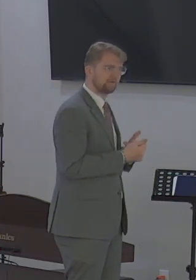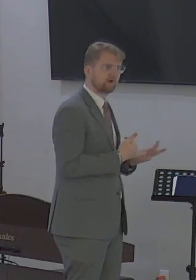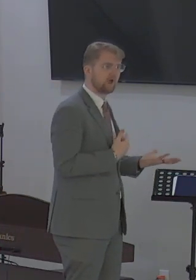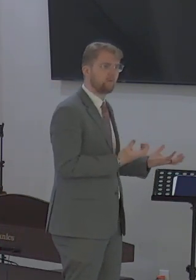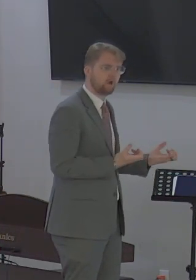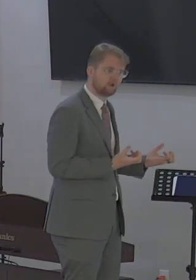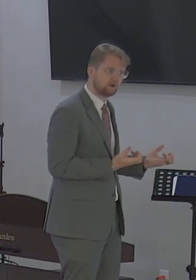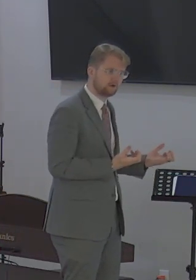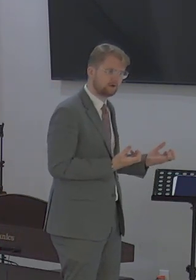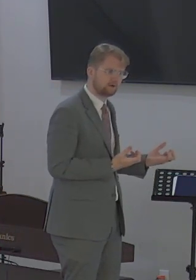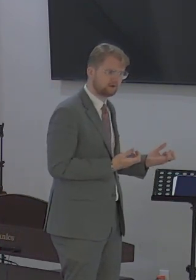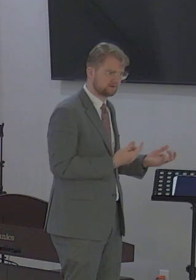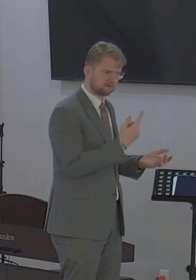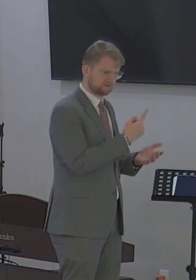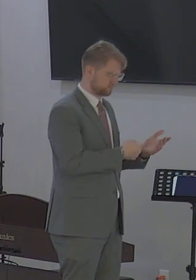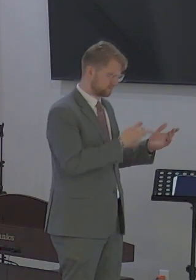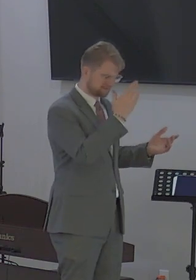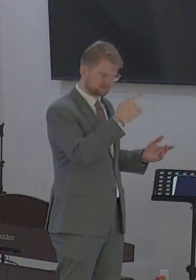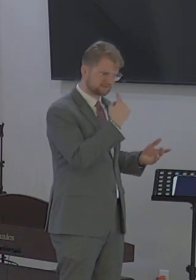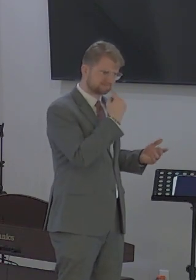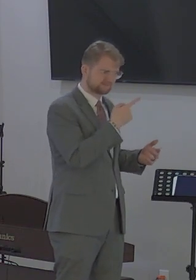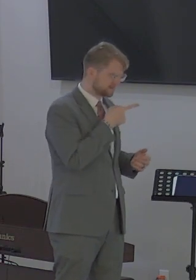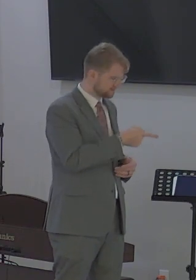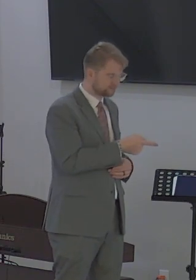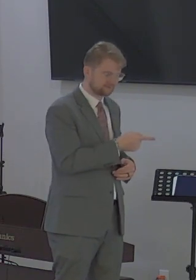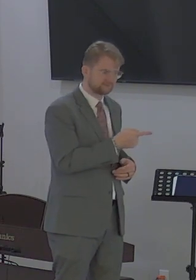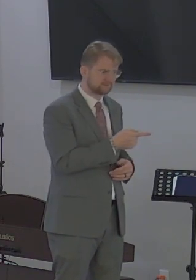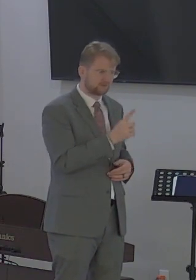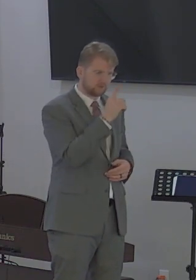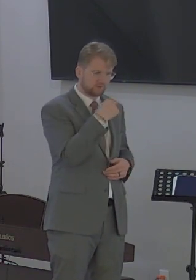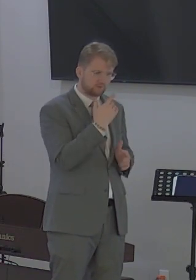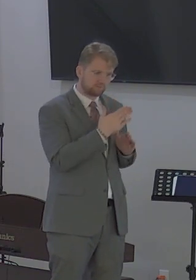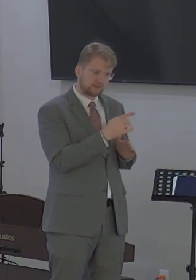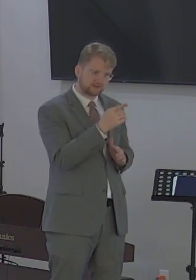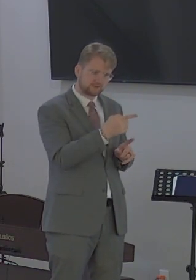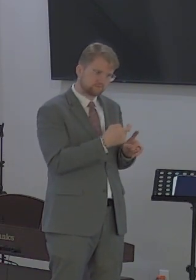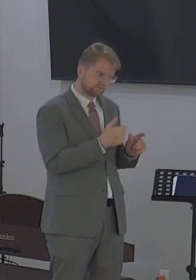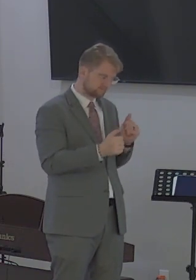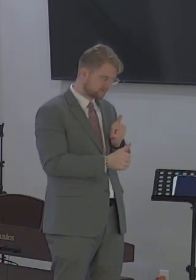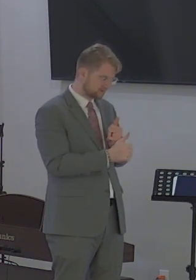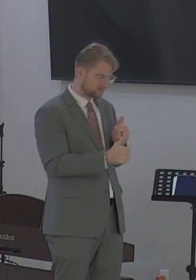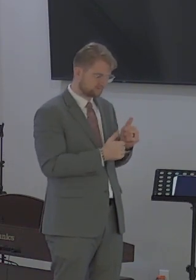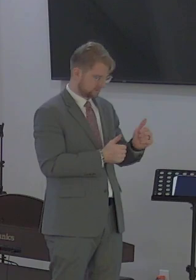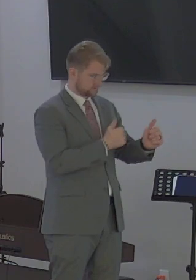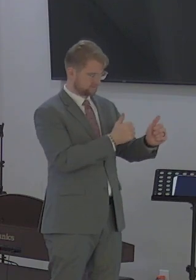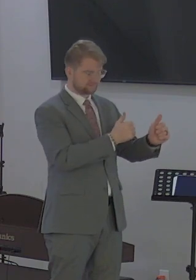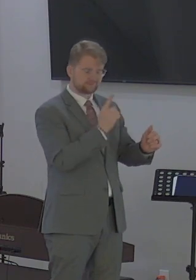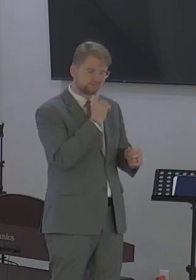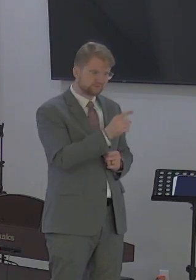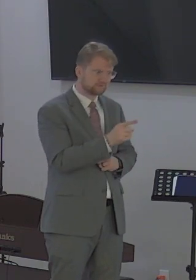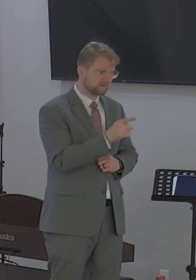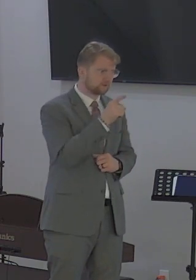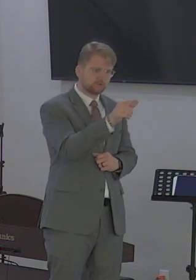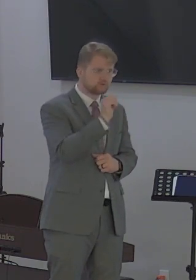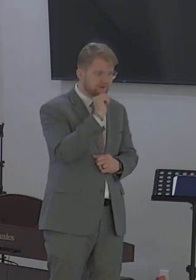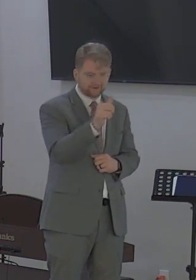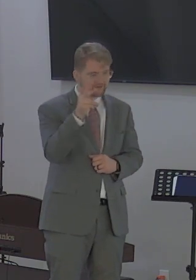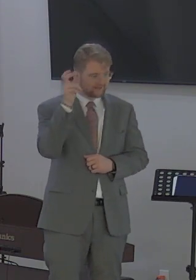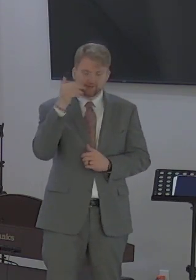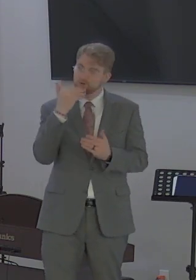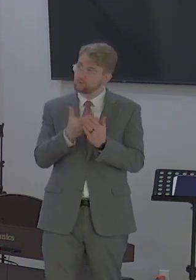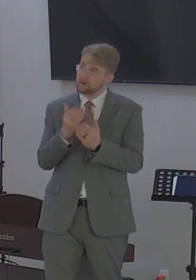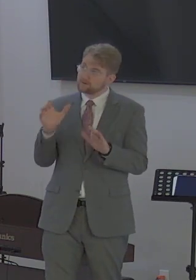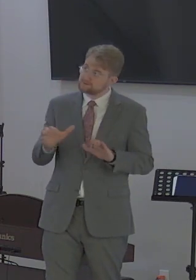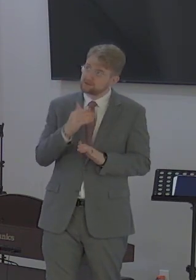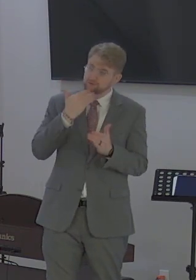say to you? Who'd hindered you from following the truth? You're not going to hear, well done, thou good and faithful servant.